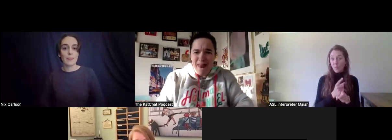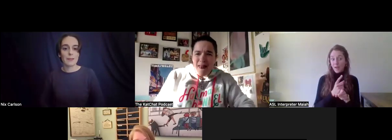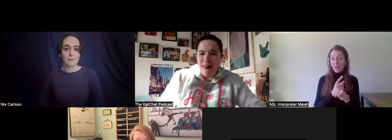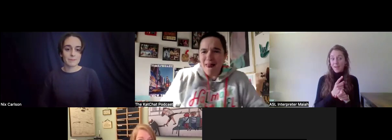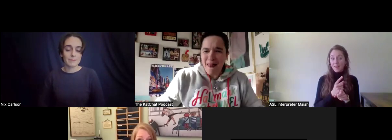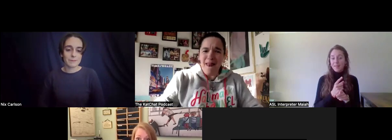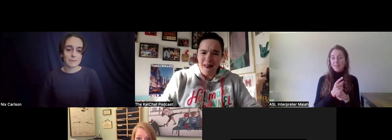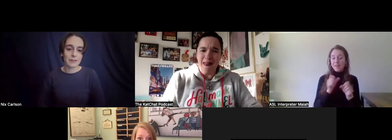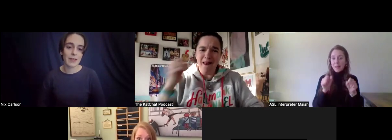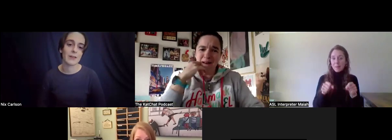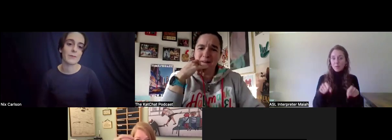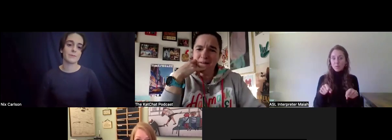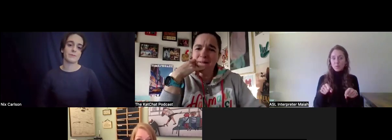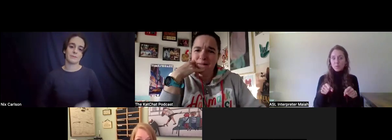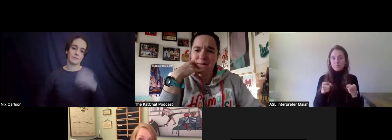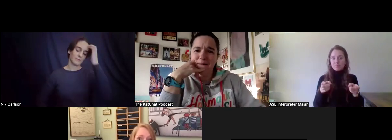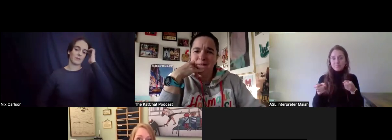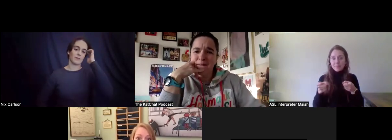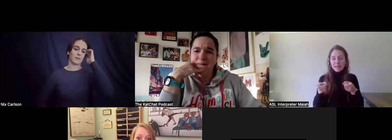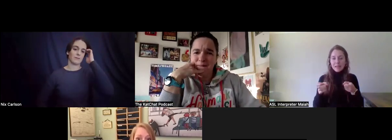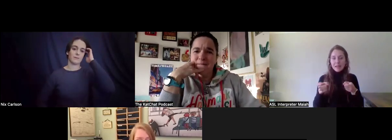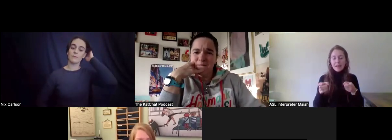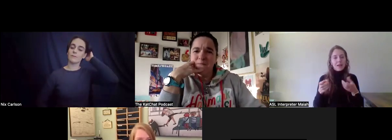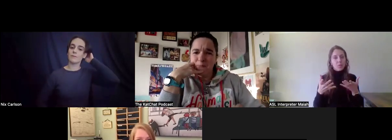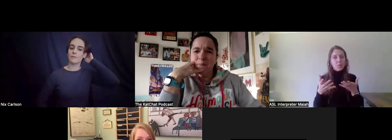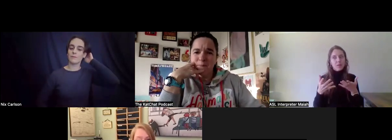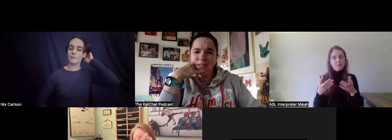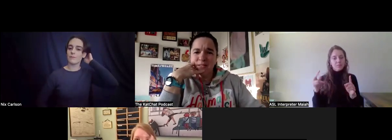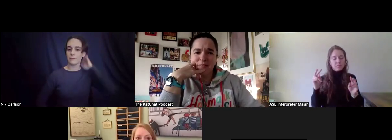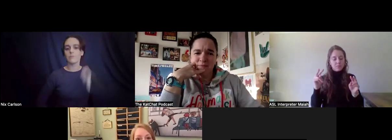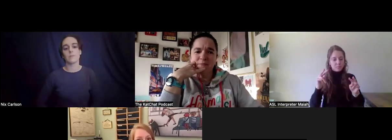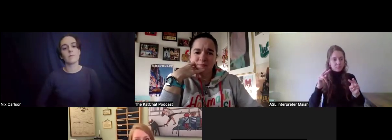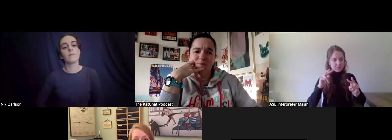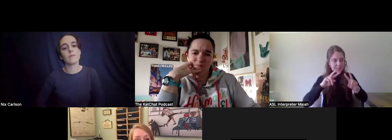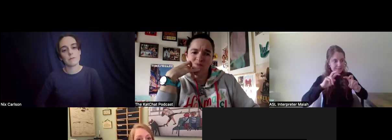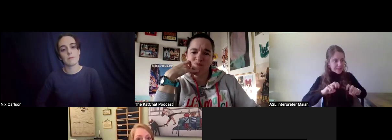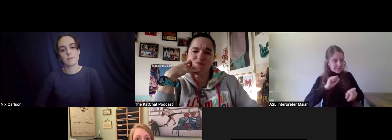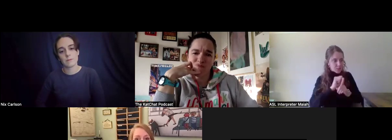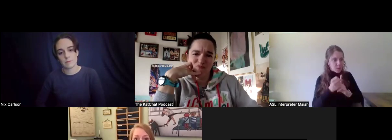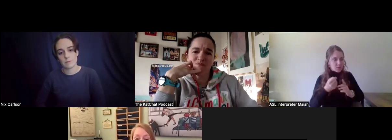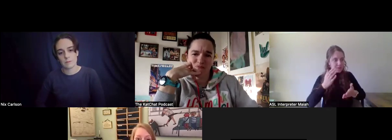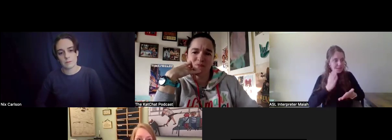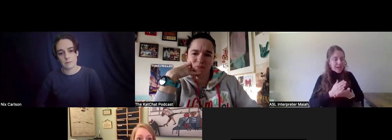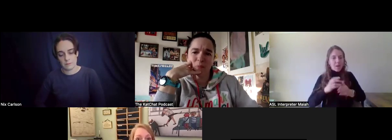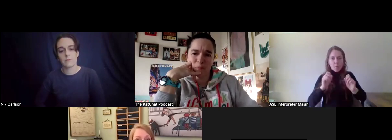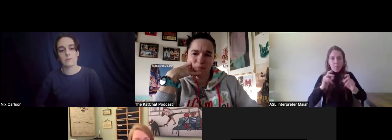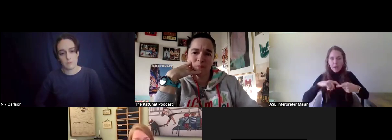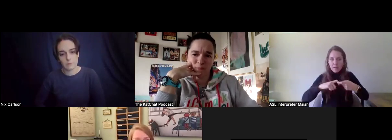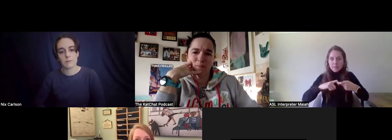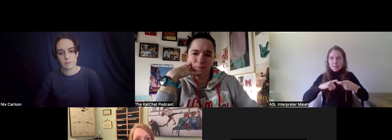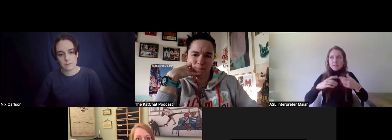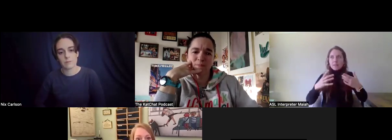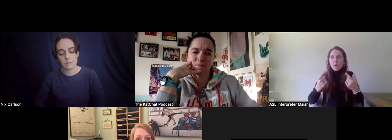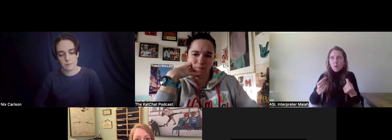mitigate, like we had to stop and say, oh, okay, what's the right move? What's the right thing to